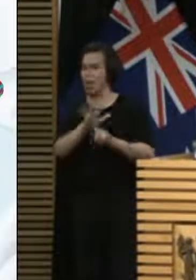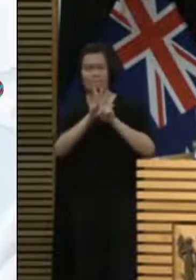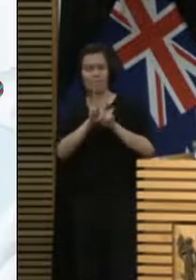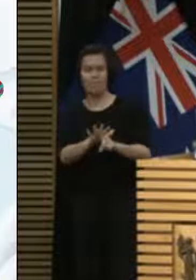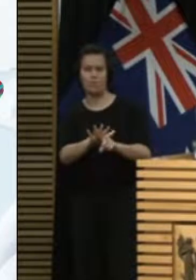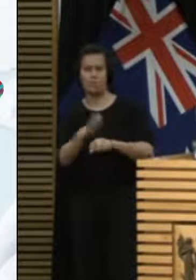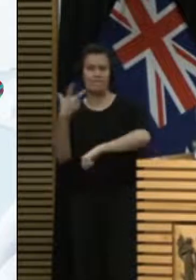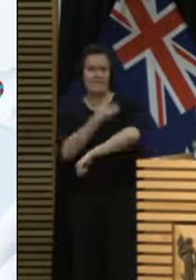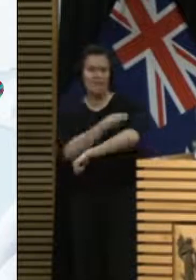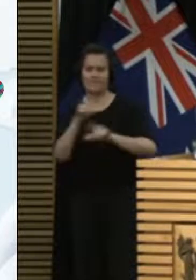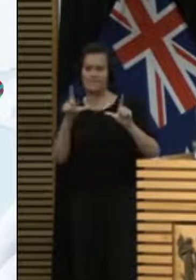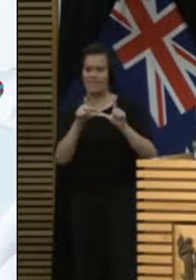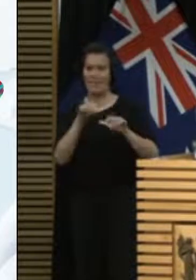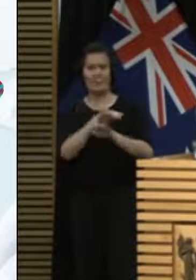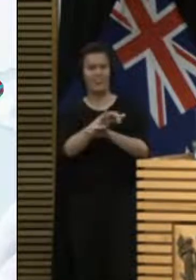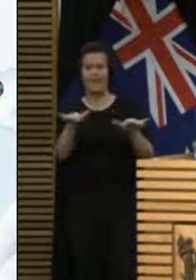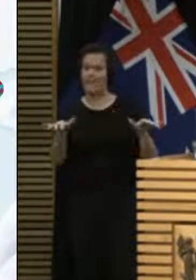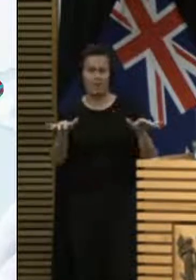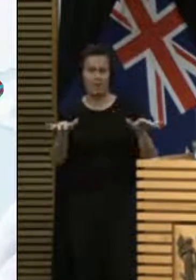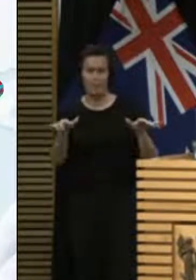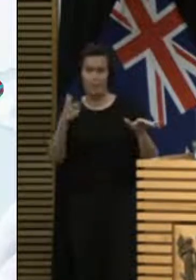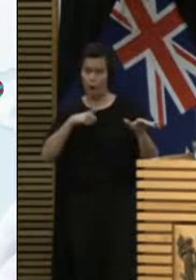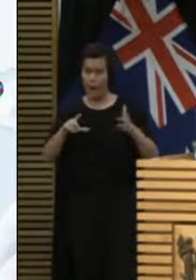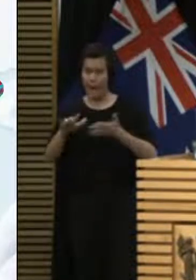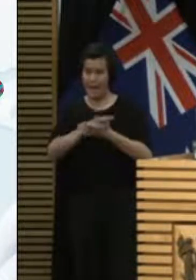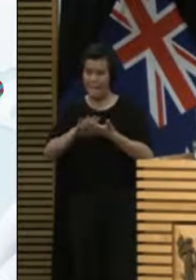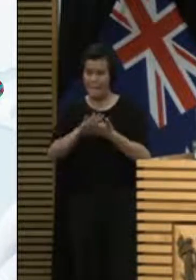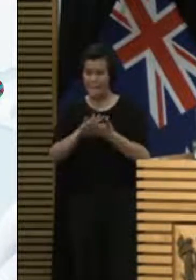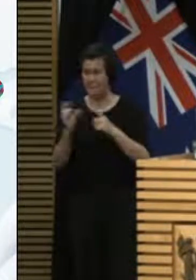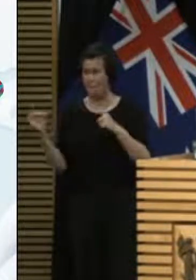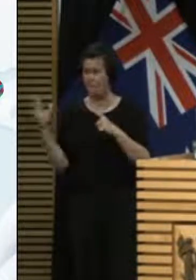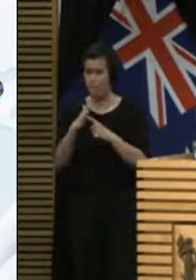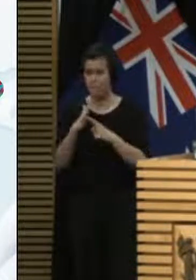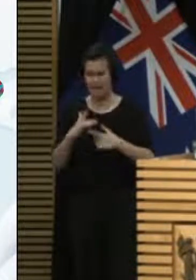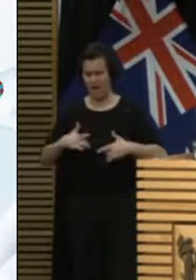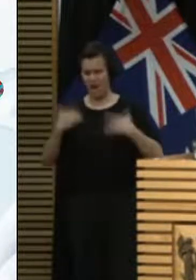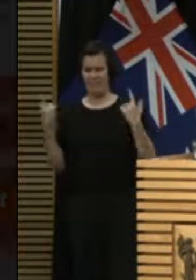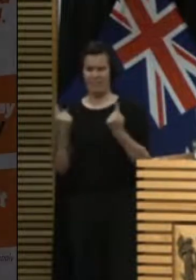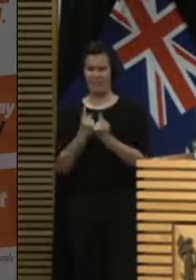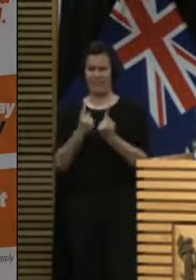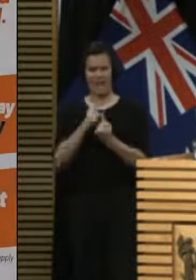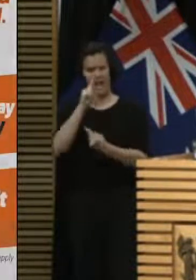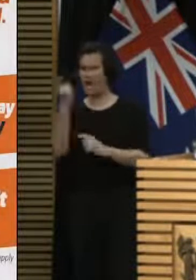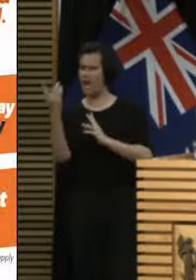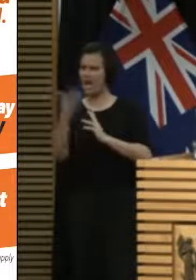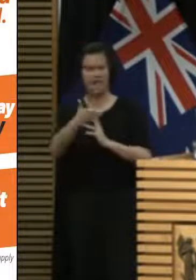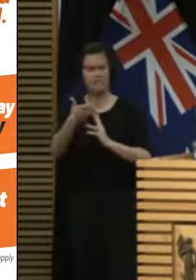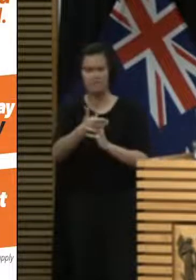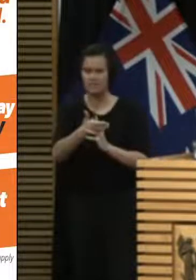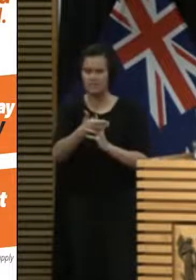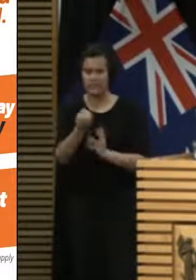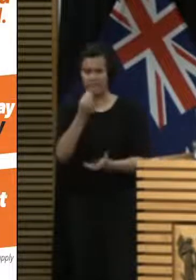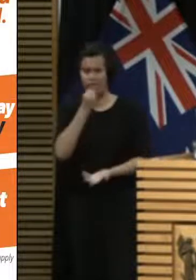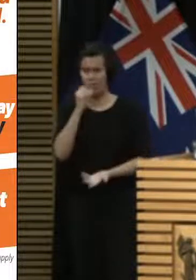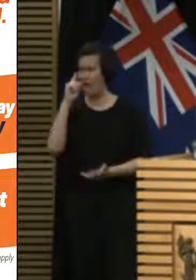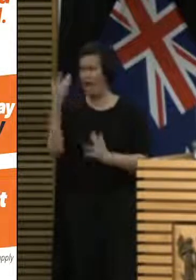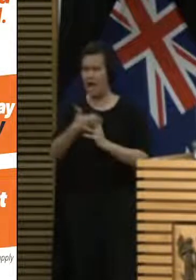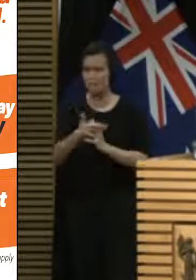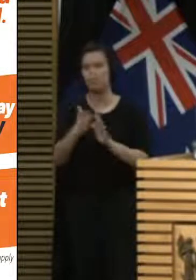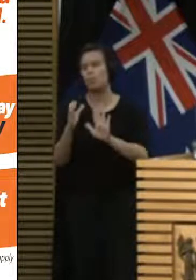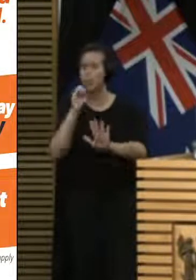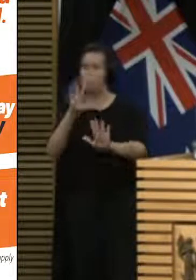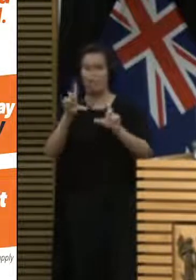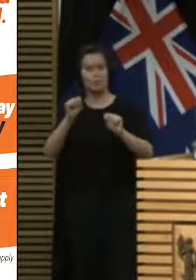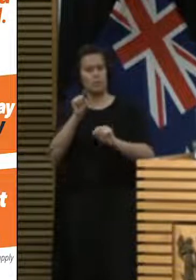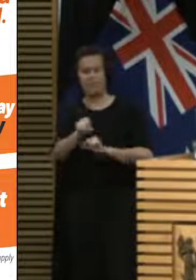are not vaccinated to be precluded by accessing the basic necessities of life, food, healthcare, and so on. I'll come